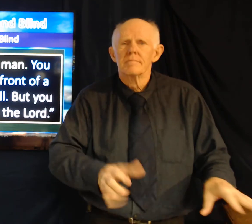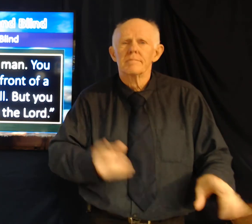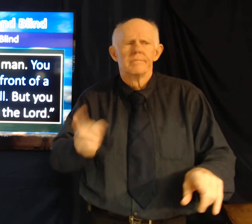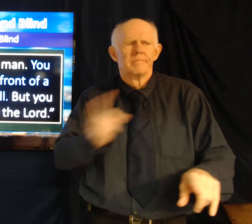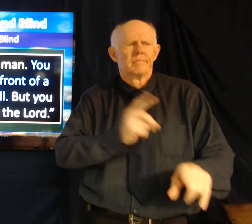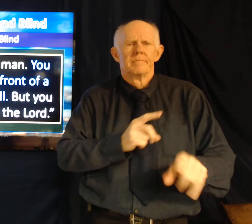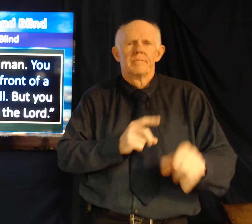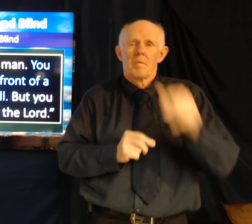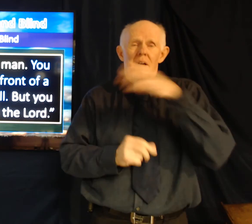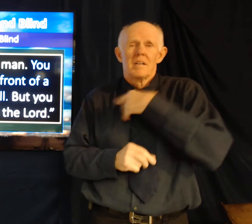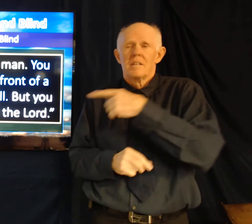I didn't hear him.